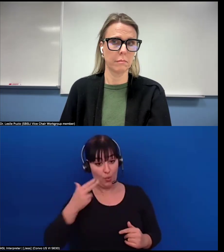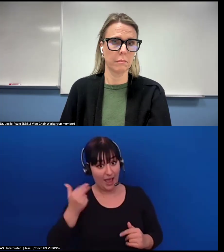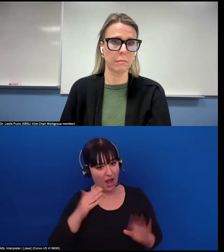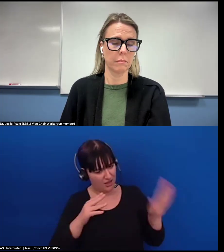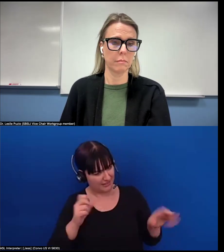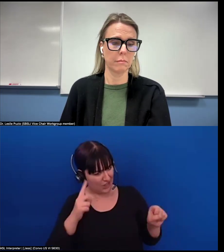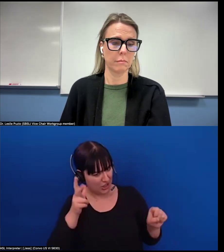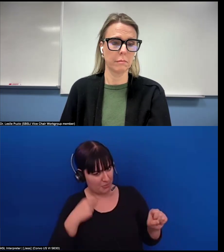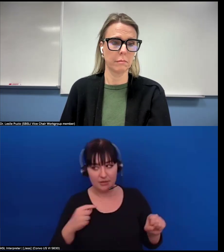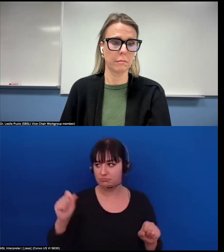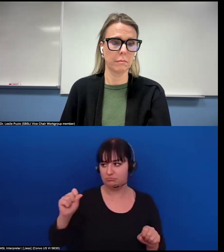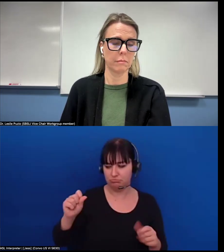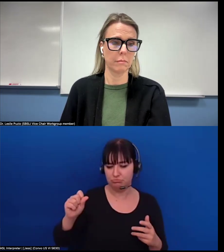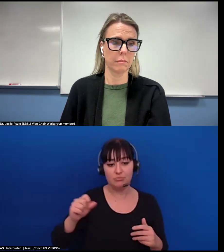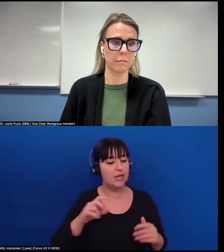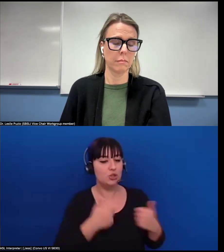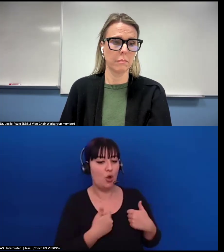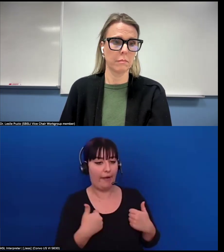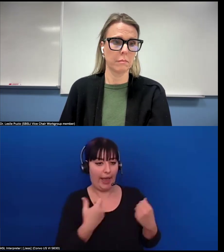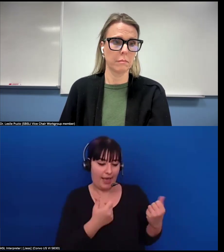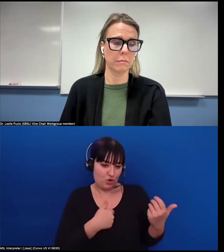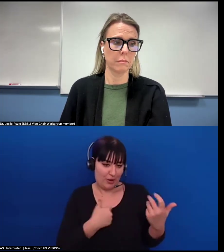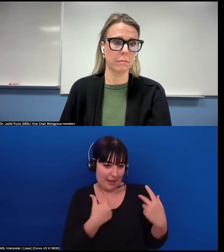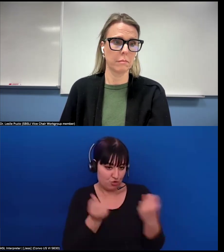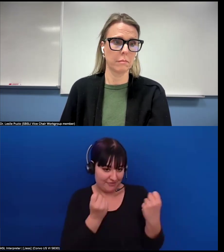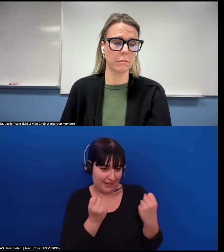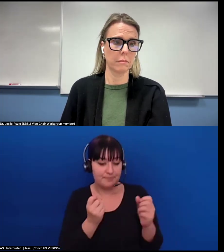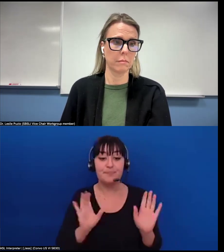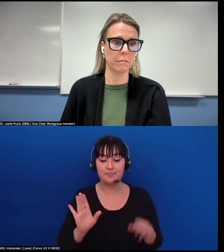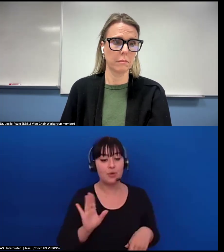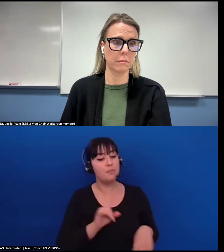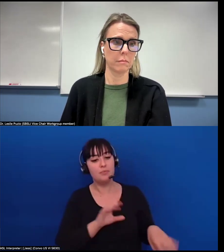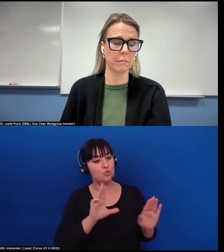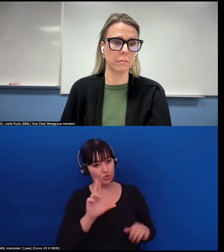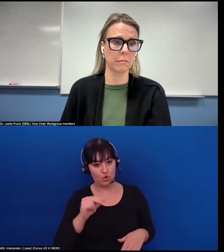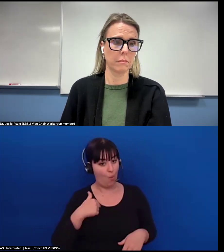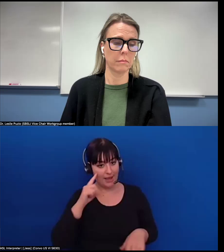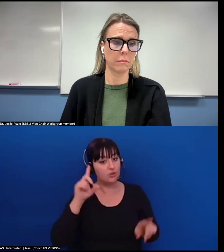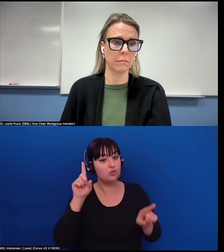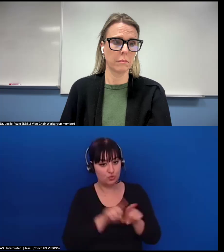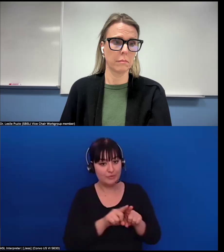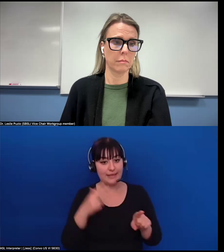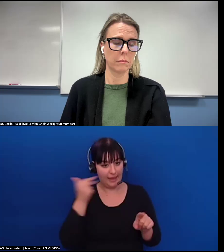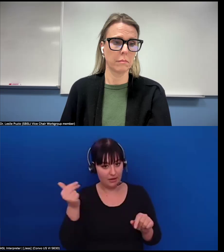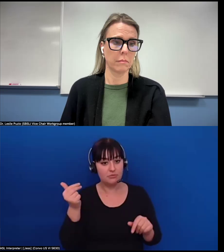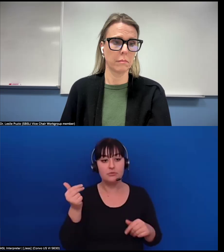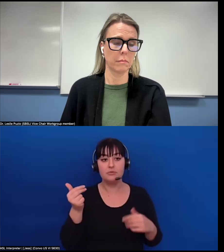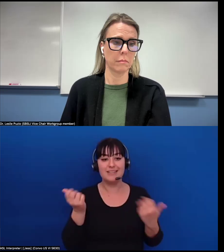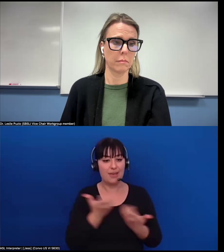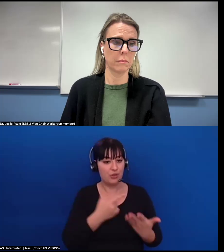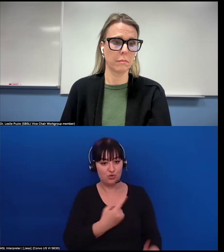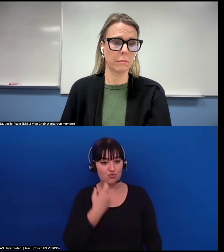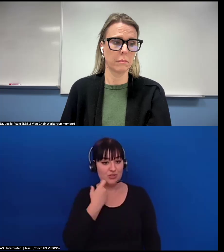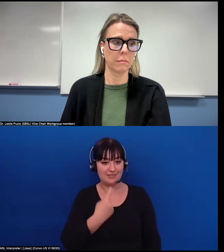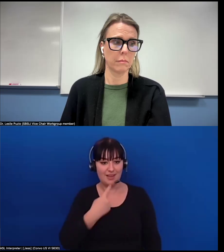I'm sorry, I'm driving. No, I agree with you everything that you've just said. I think you